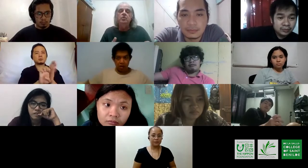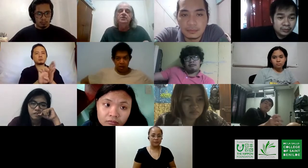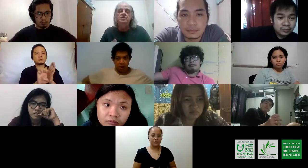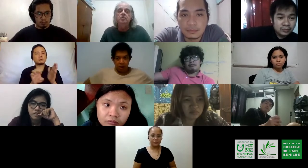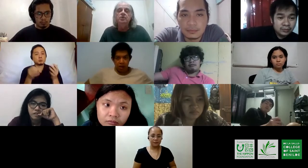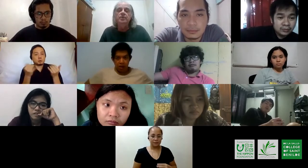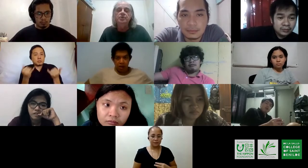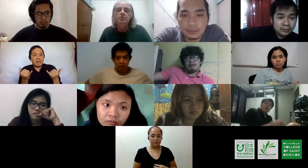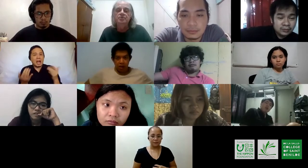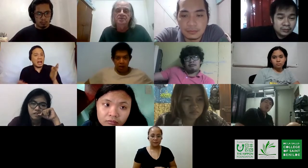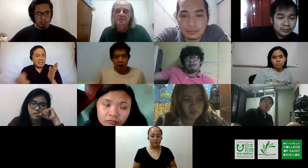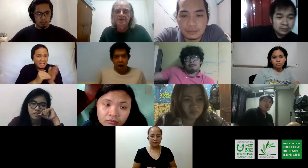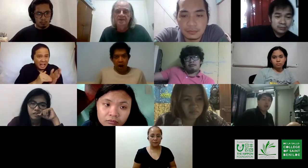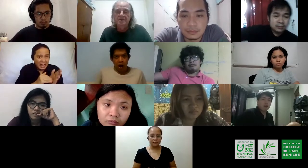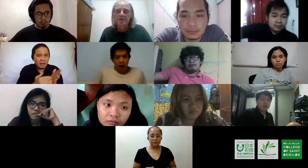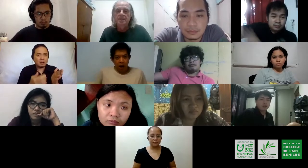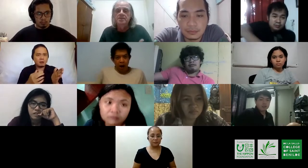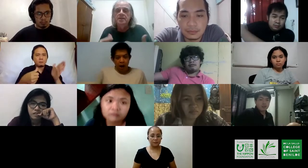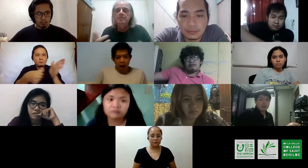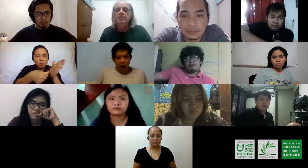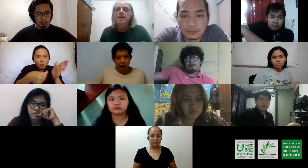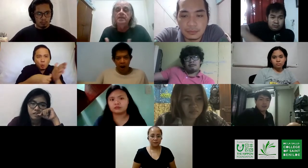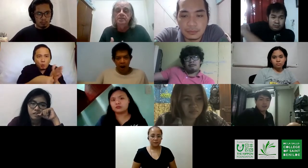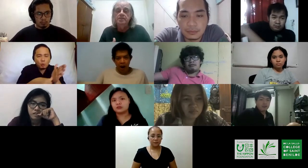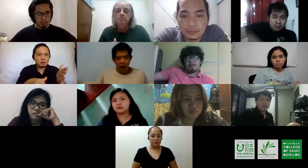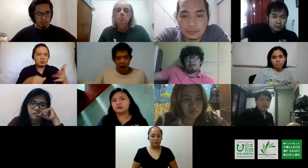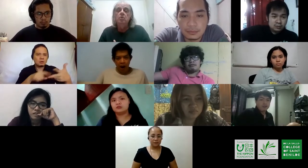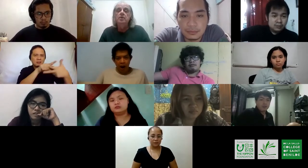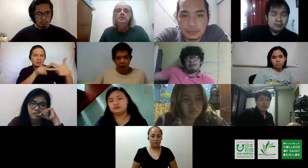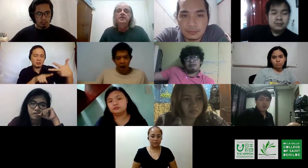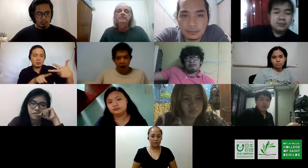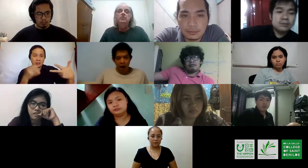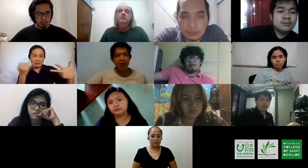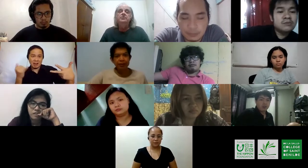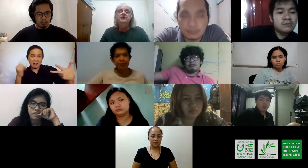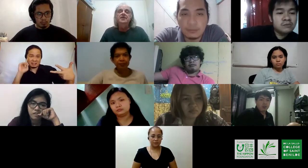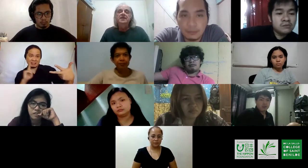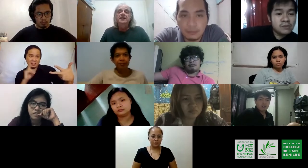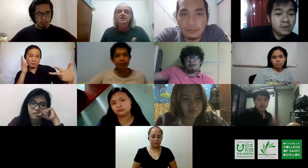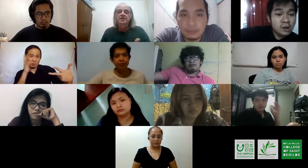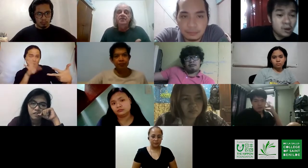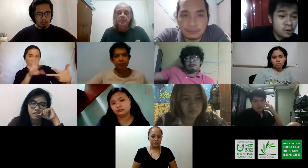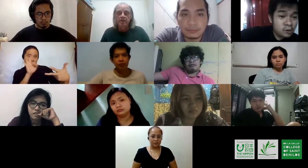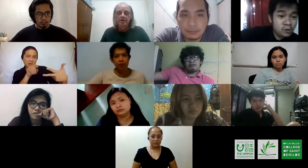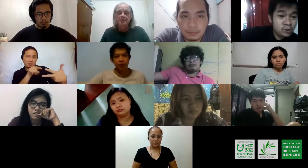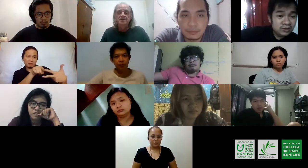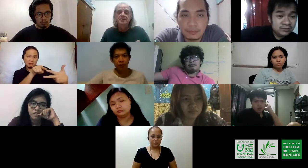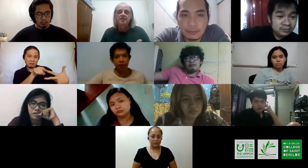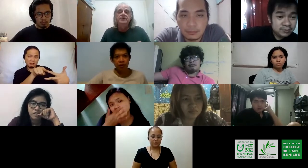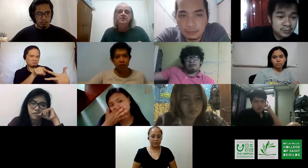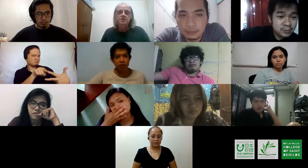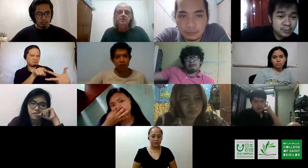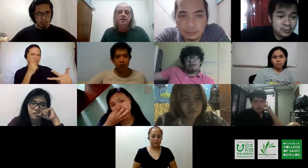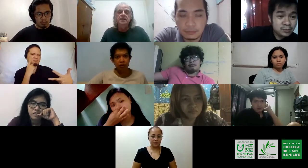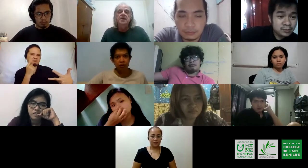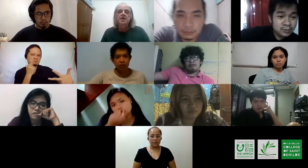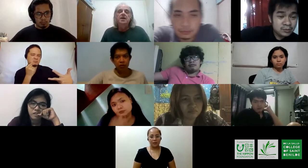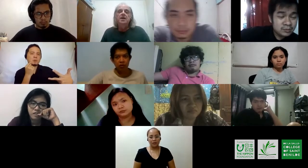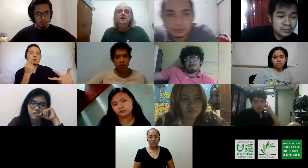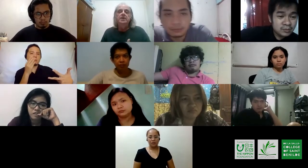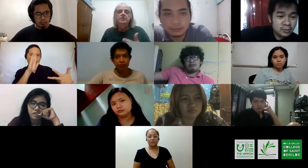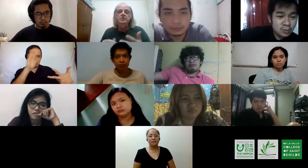Harvey Corson would have been chosen because he embodies more the deaf culture, deaf parents, deaf